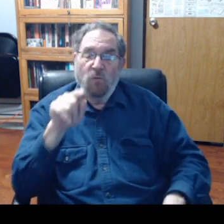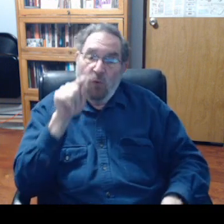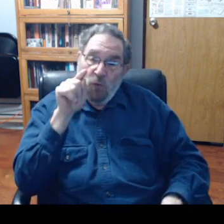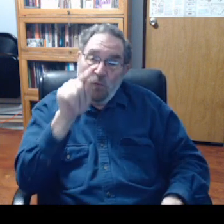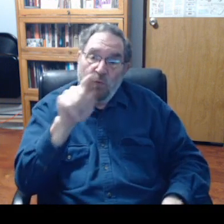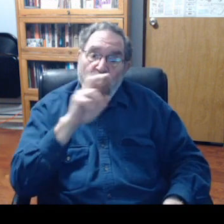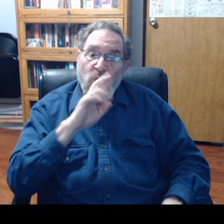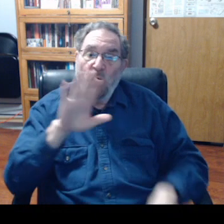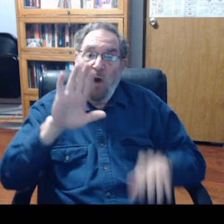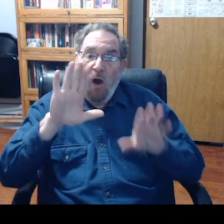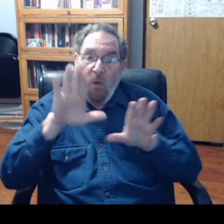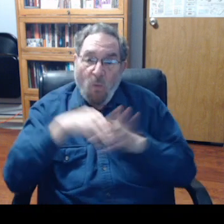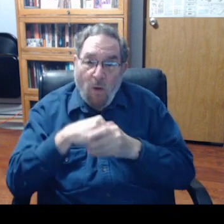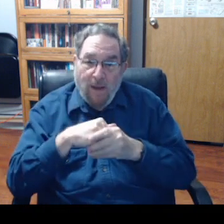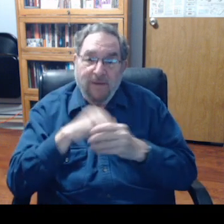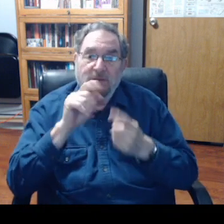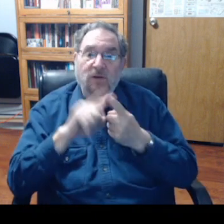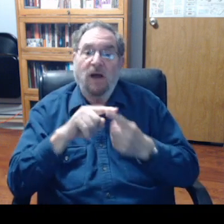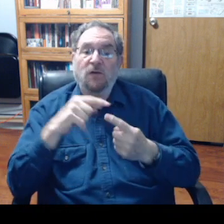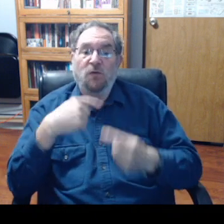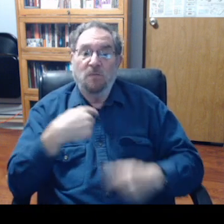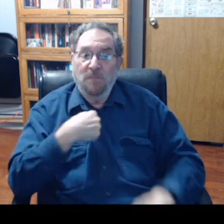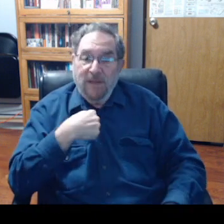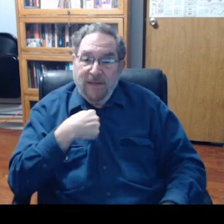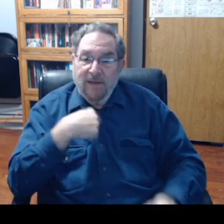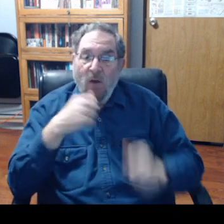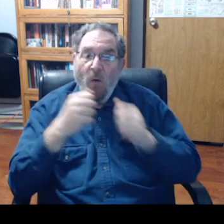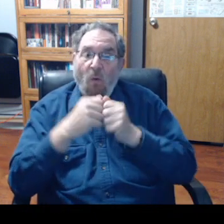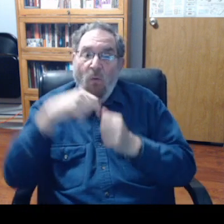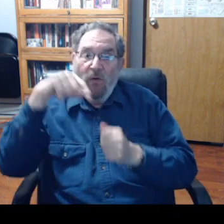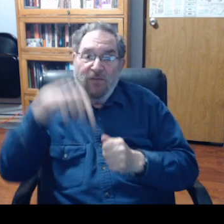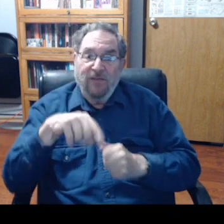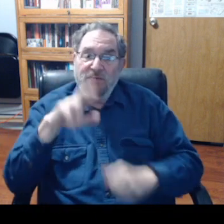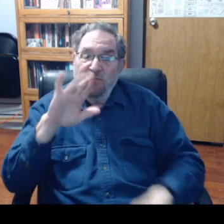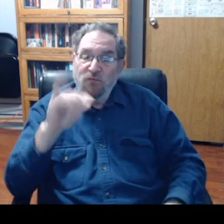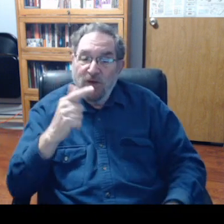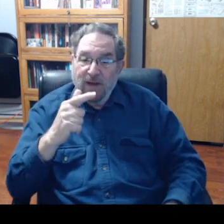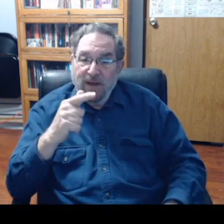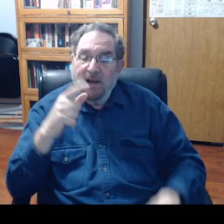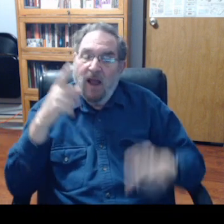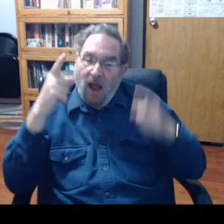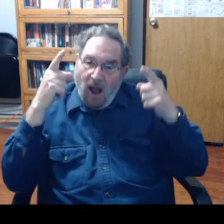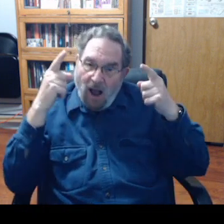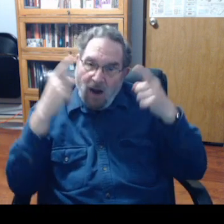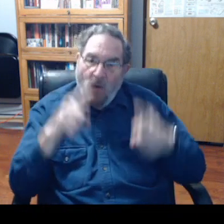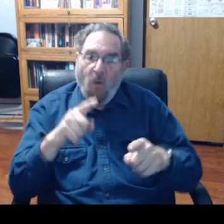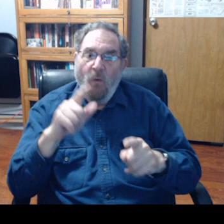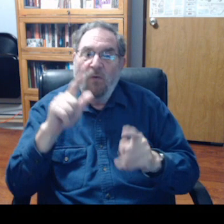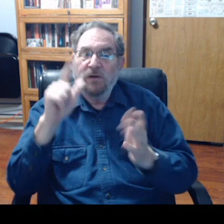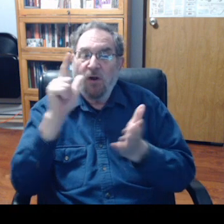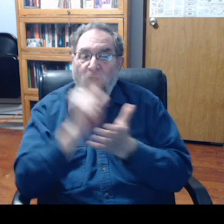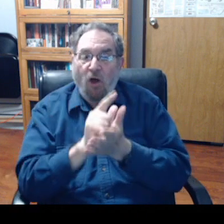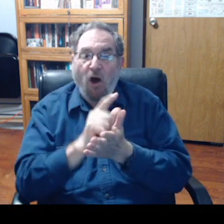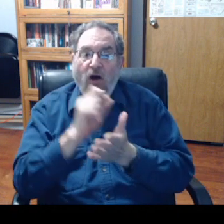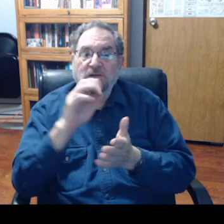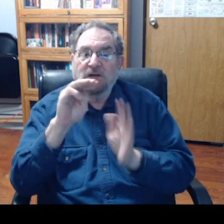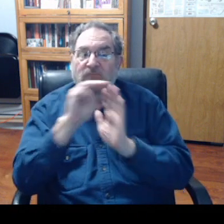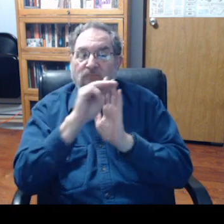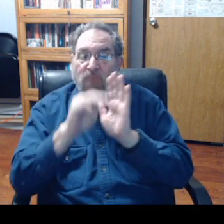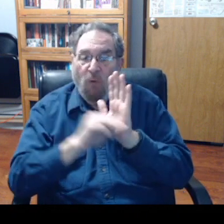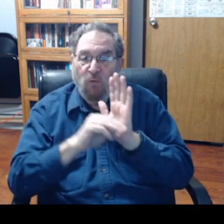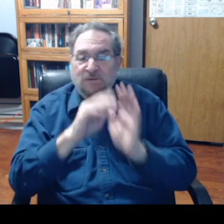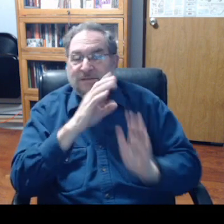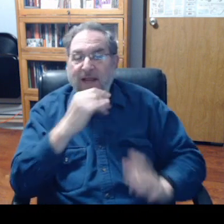"Behold, you are wedded unto me with this ring, according to the laws